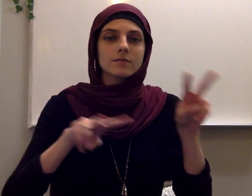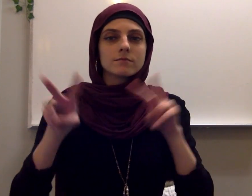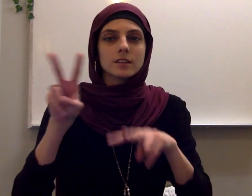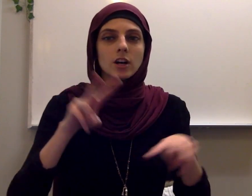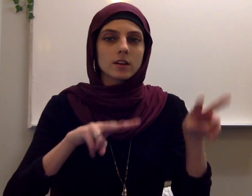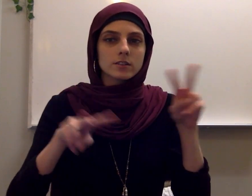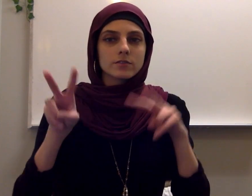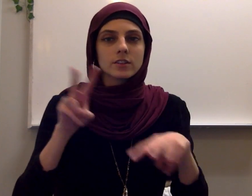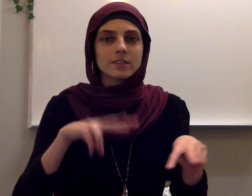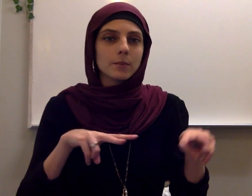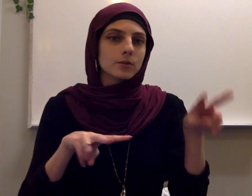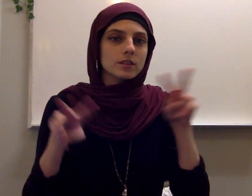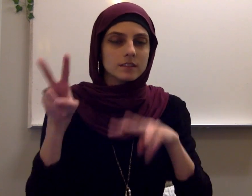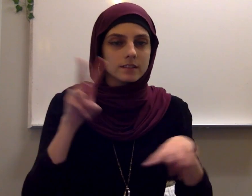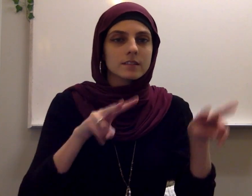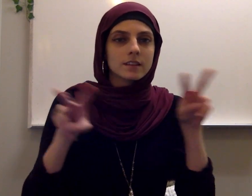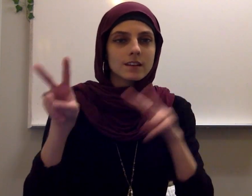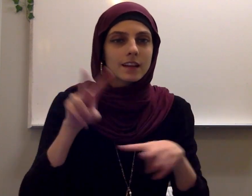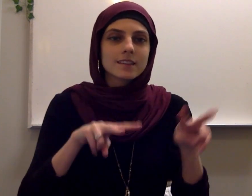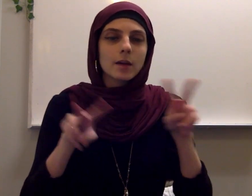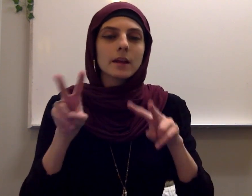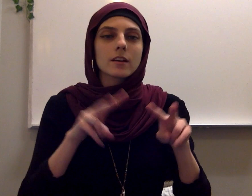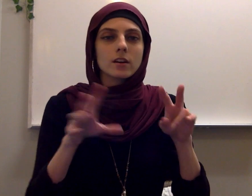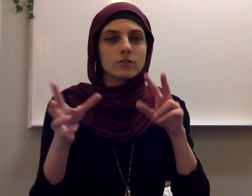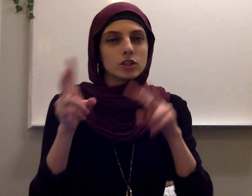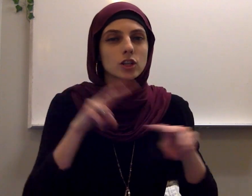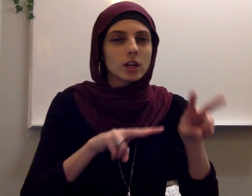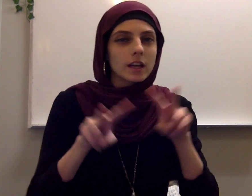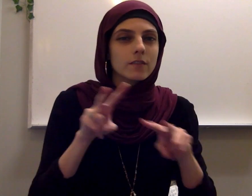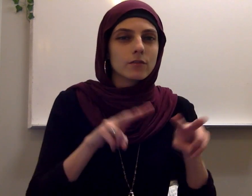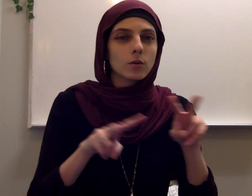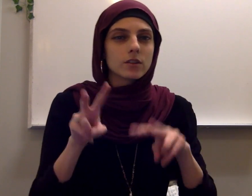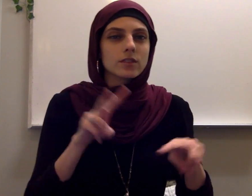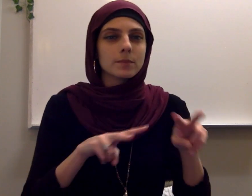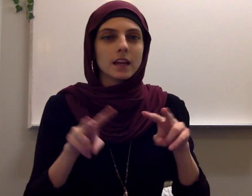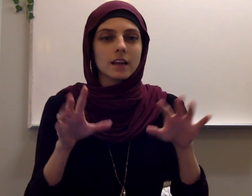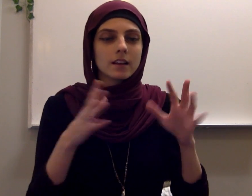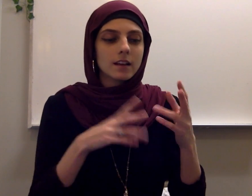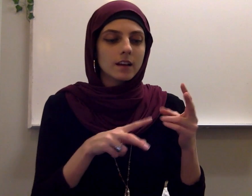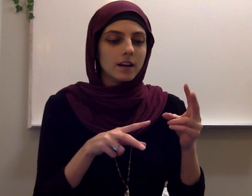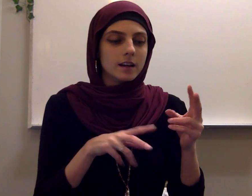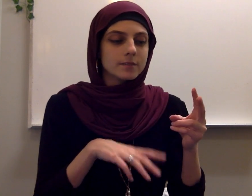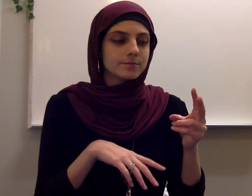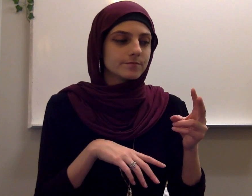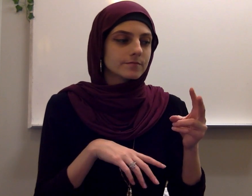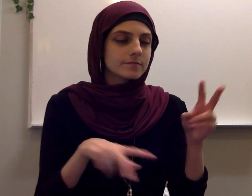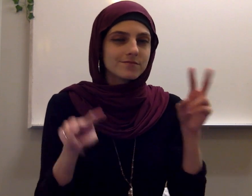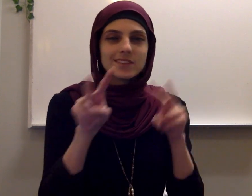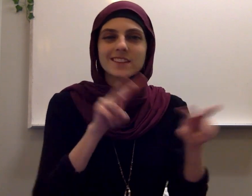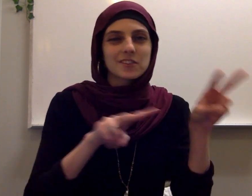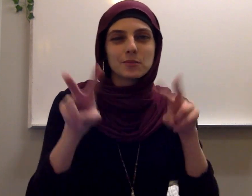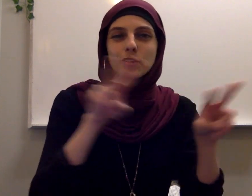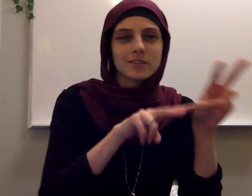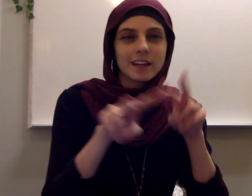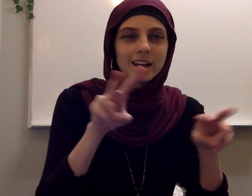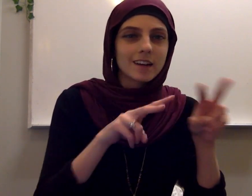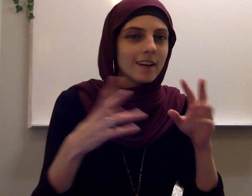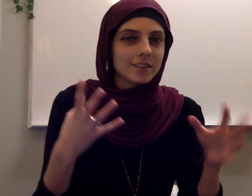the doctor, for example, this is examine, or if you're looking for something, this is more of like a